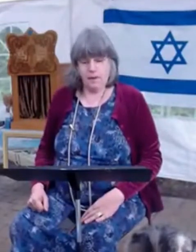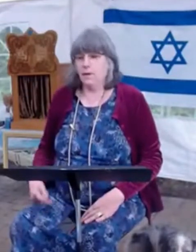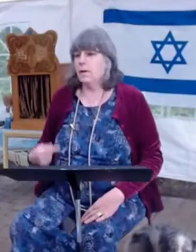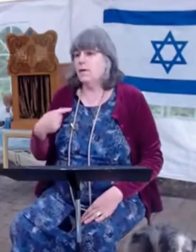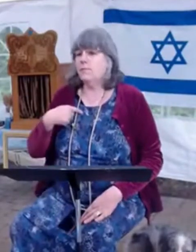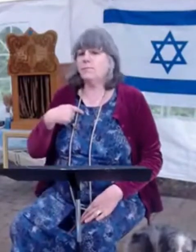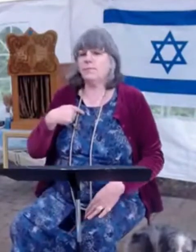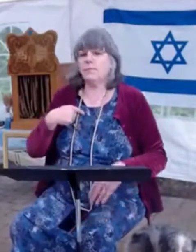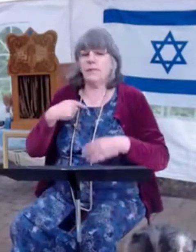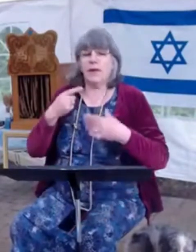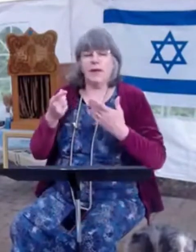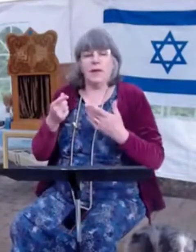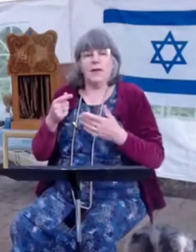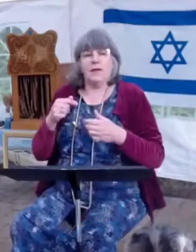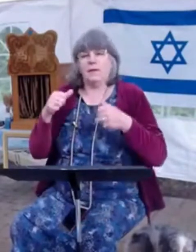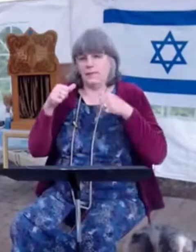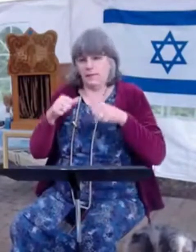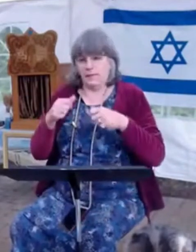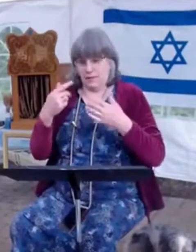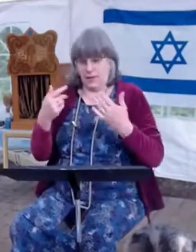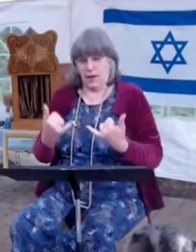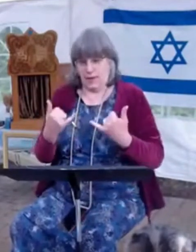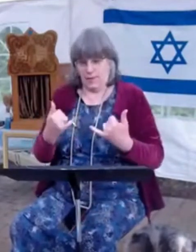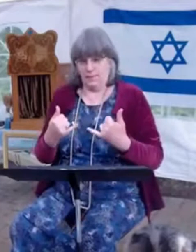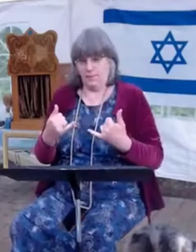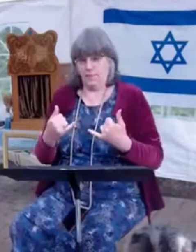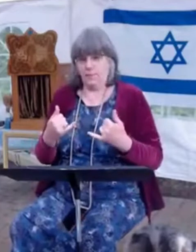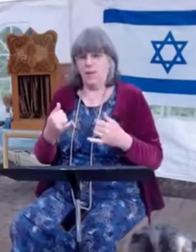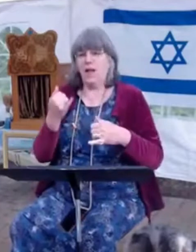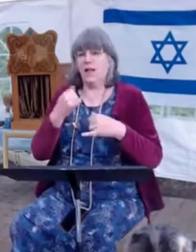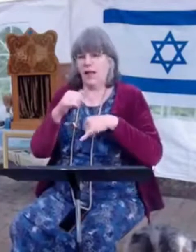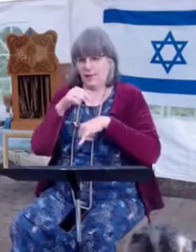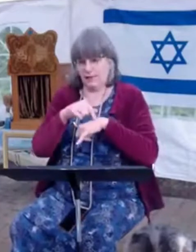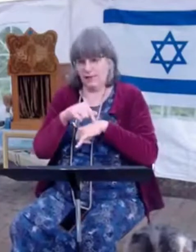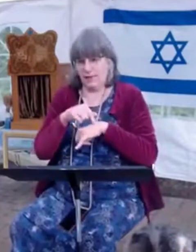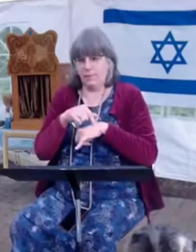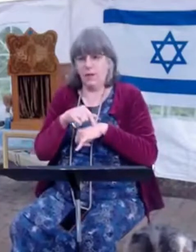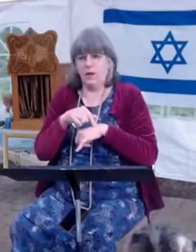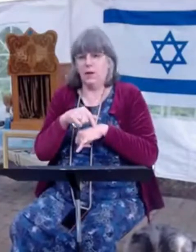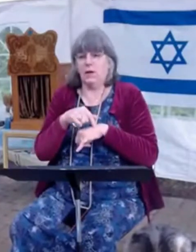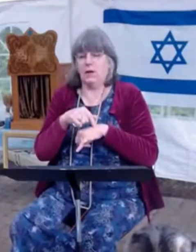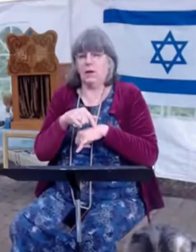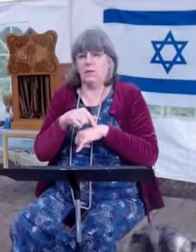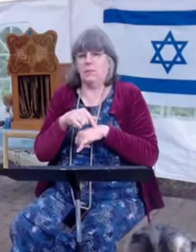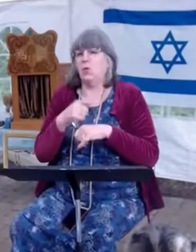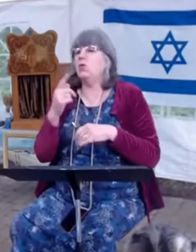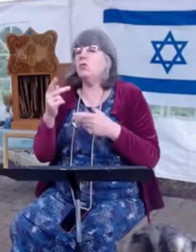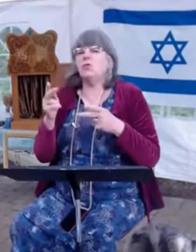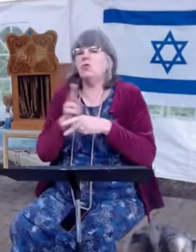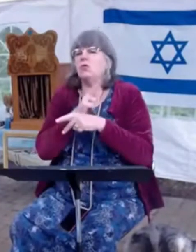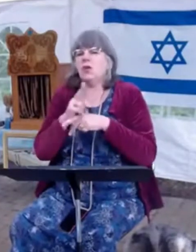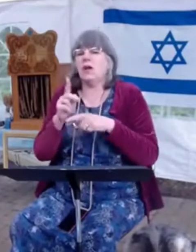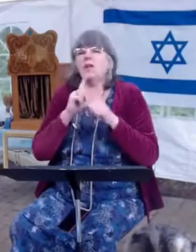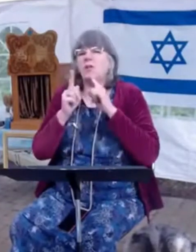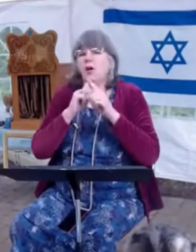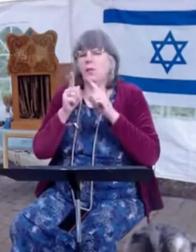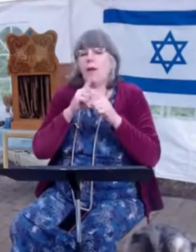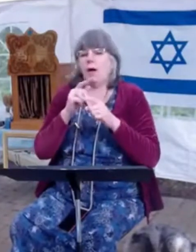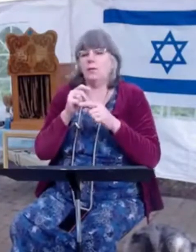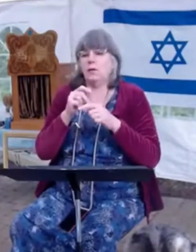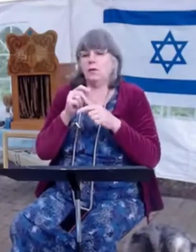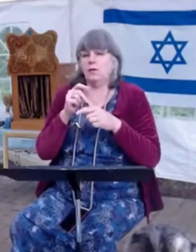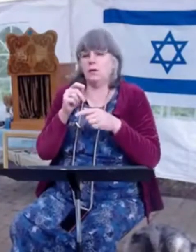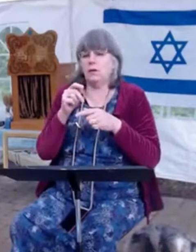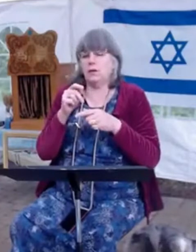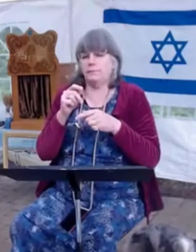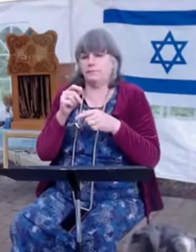to, I heard that the teaching I did over there at the conference didn't, the streaming was not really good. So I'm going to redo that